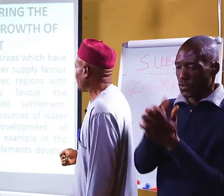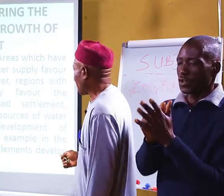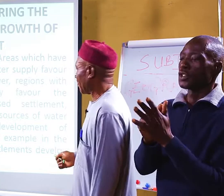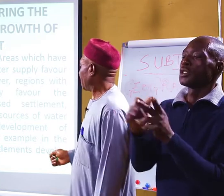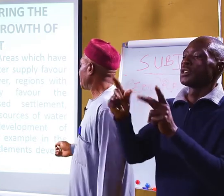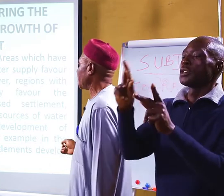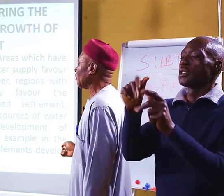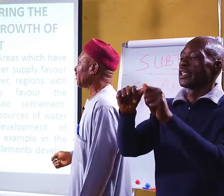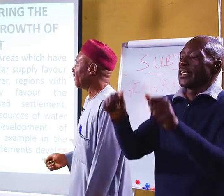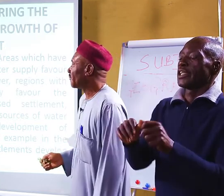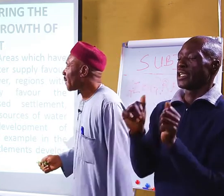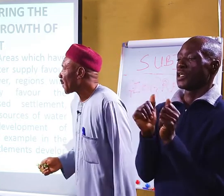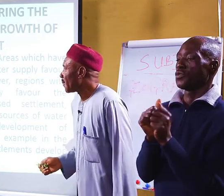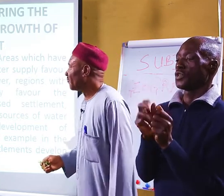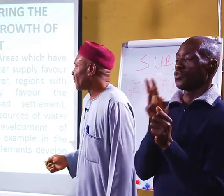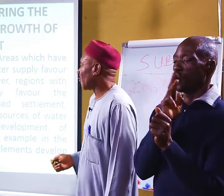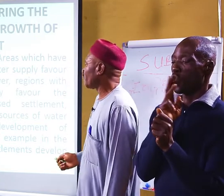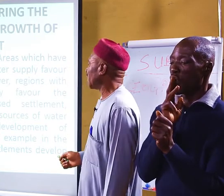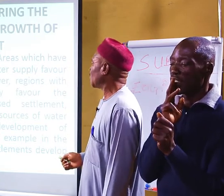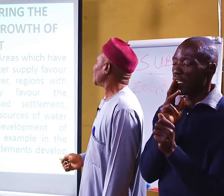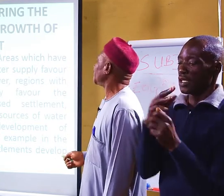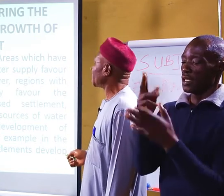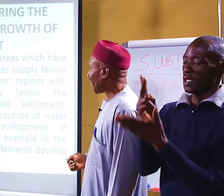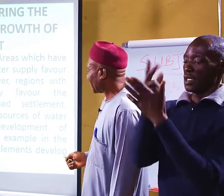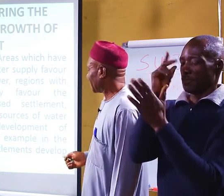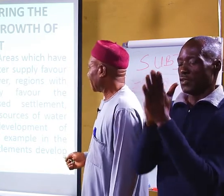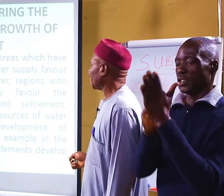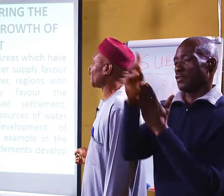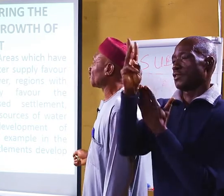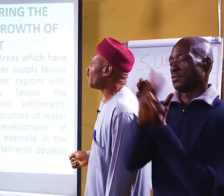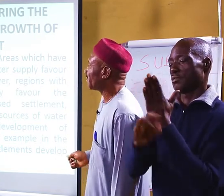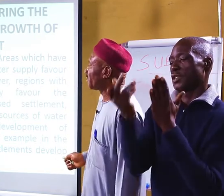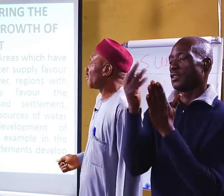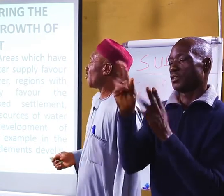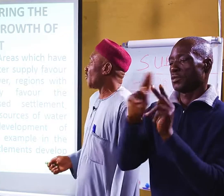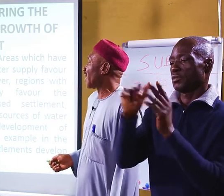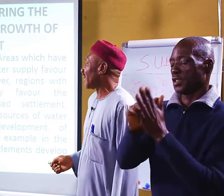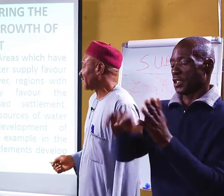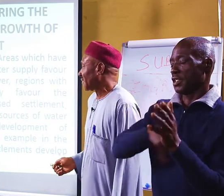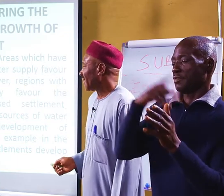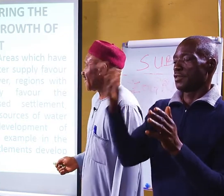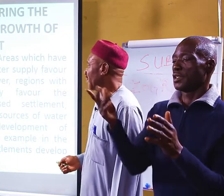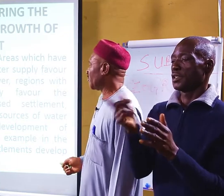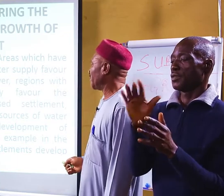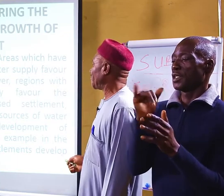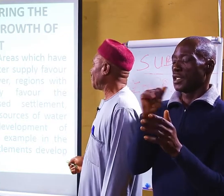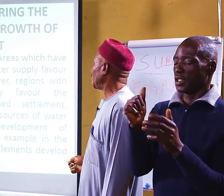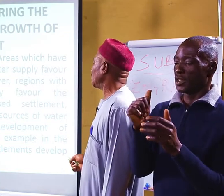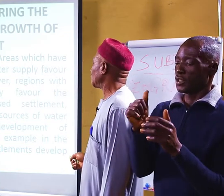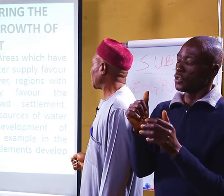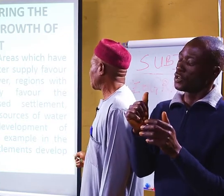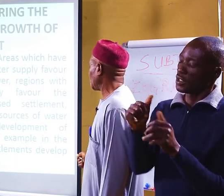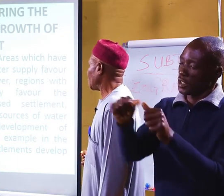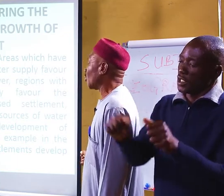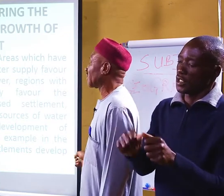water supply favor the development of dispersed settlement, whereas area with